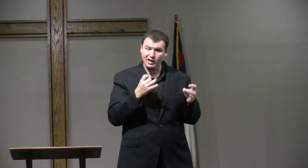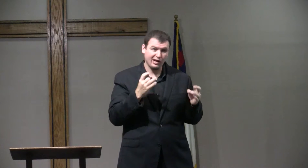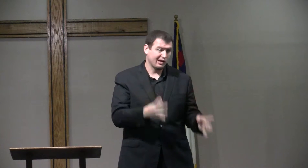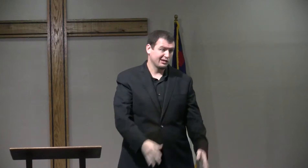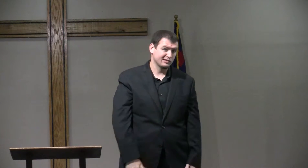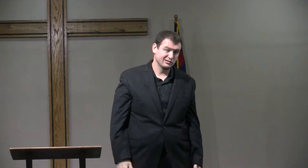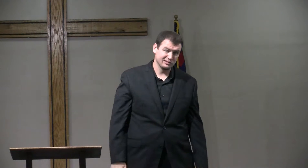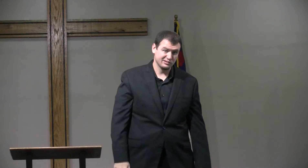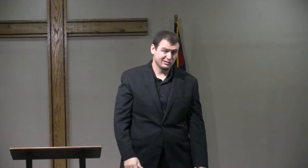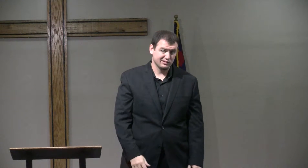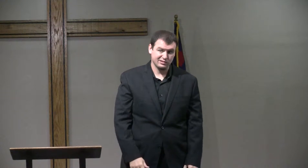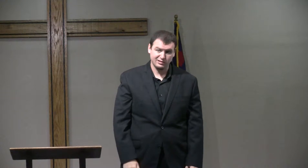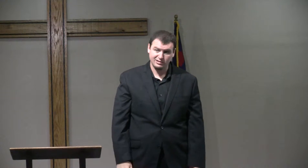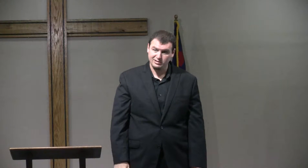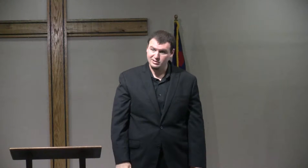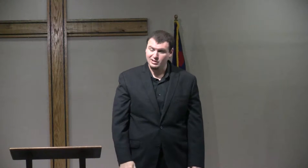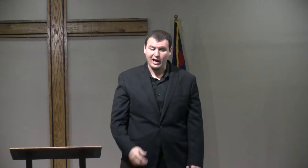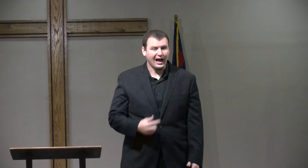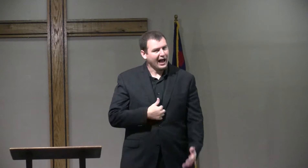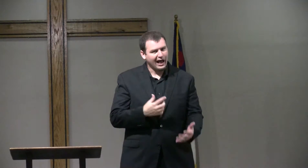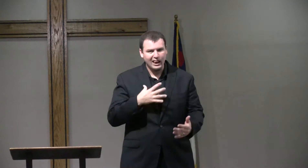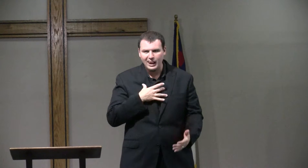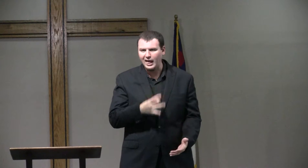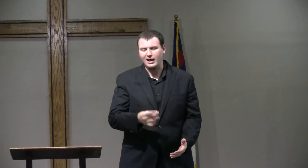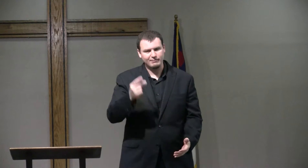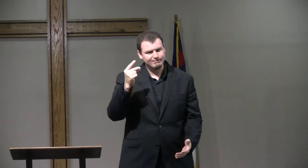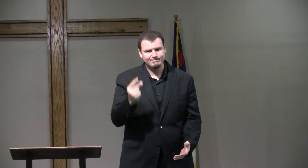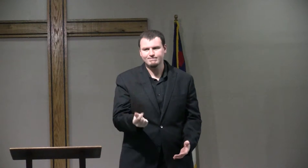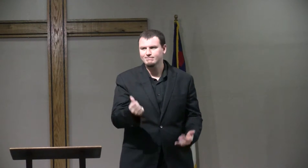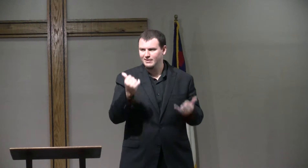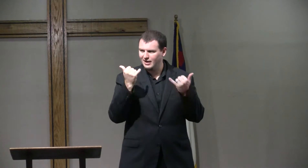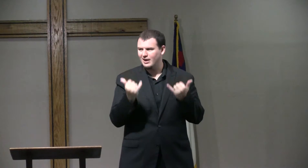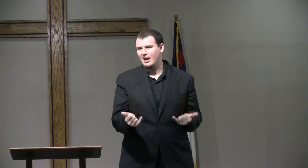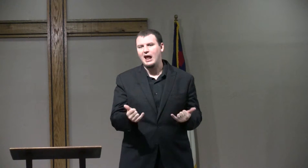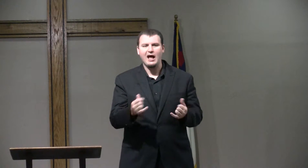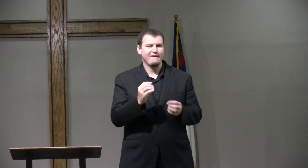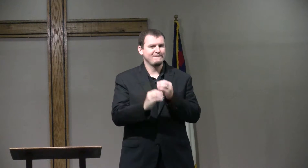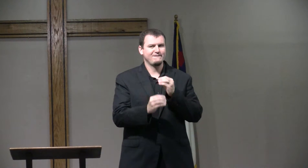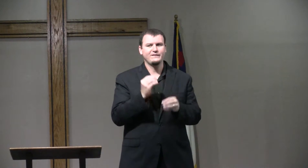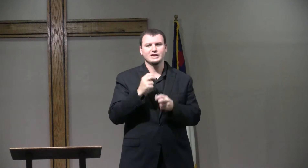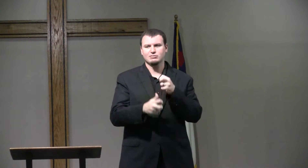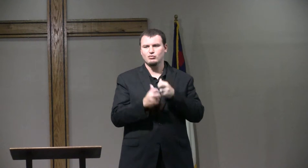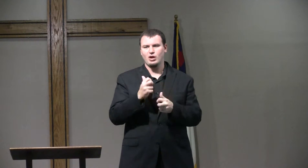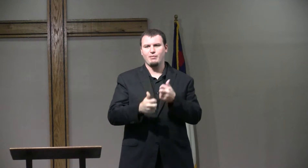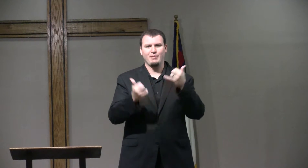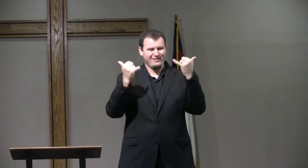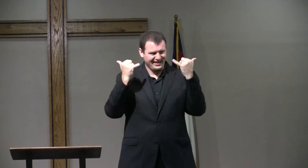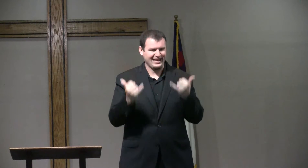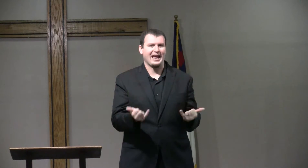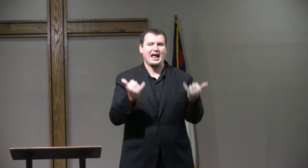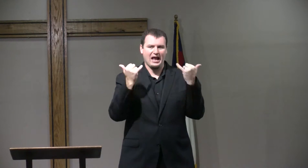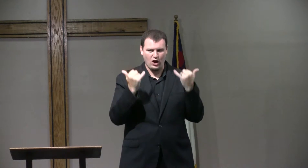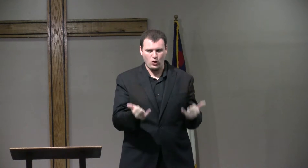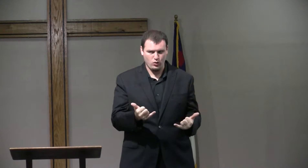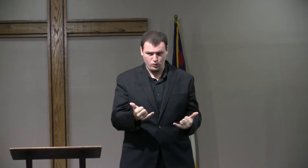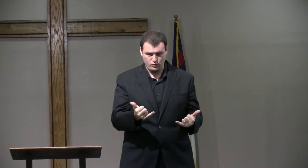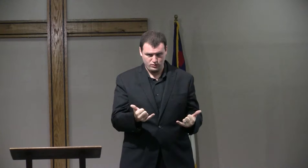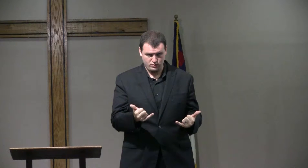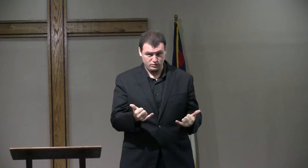You know, I just hate putting things off. I hate putting problems off. I like to have my problems fixed now,